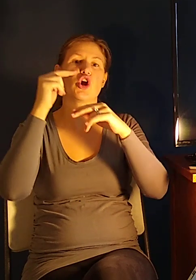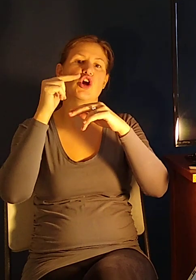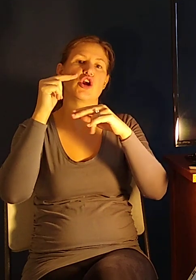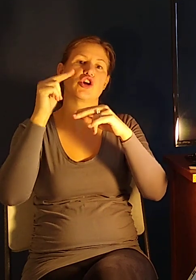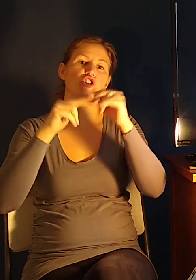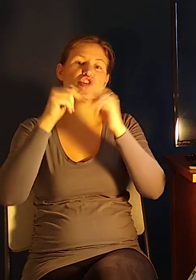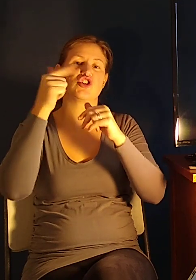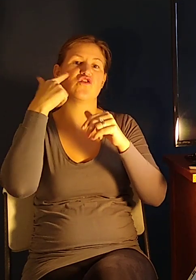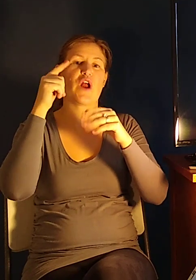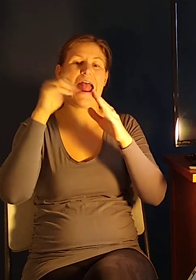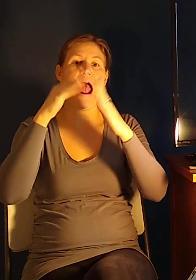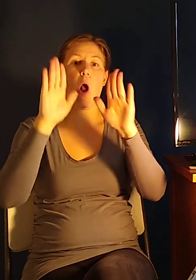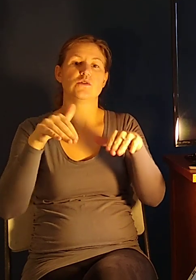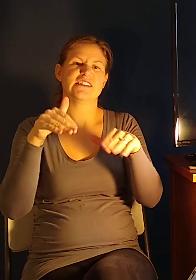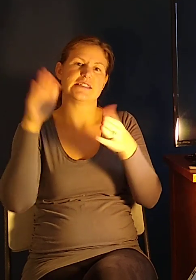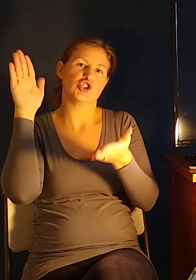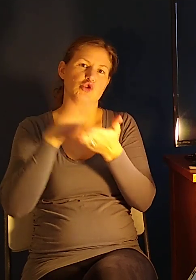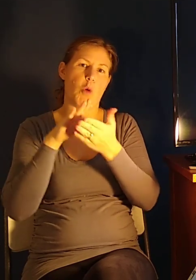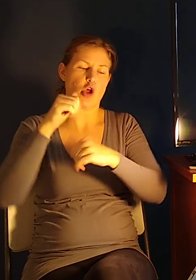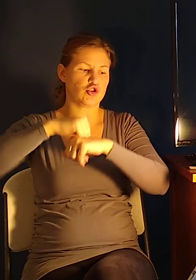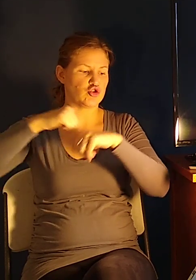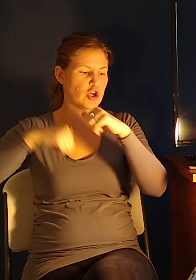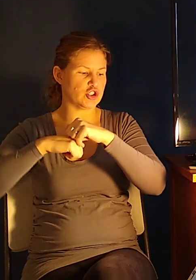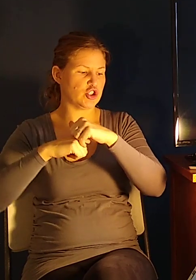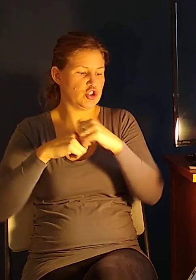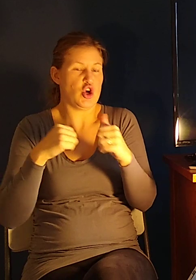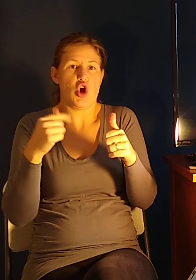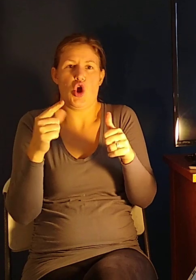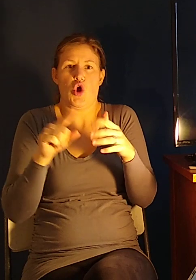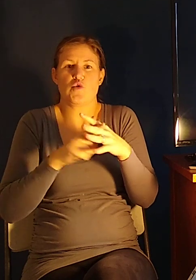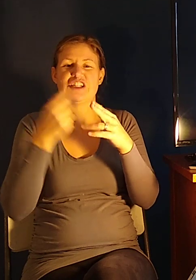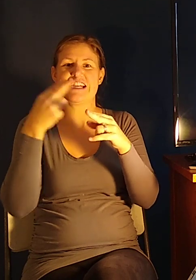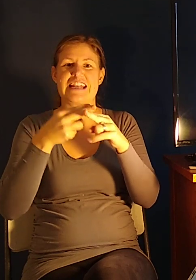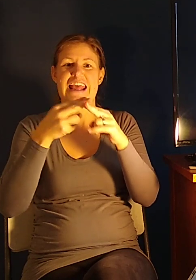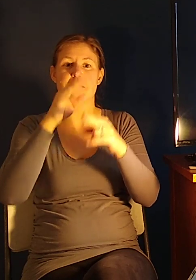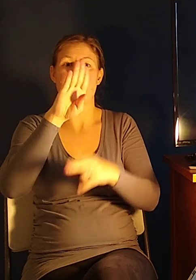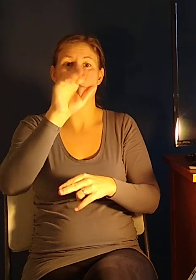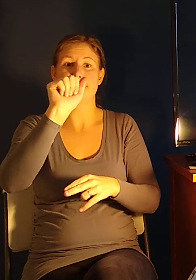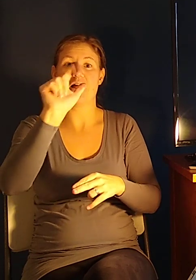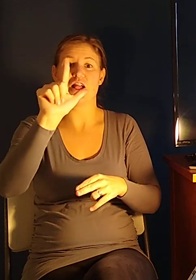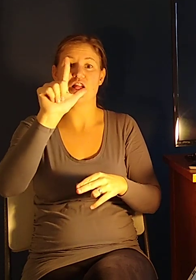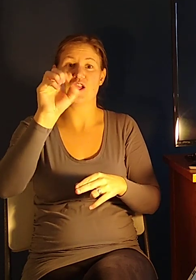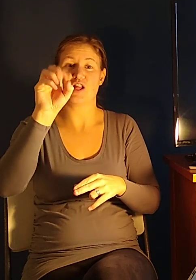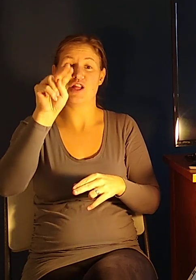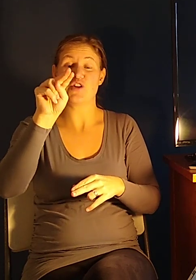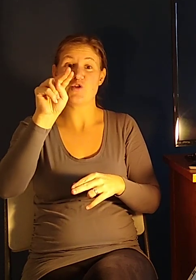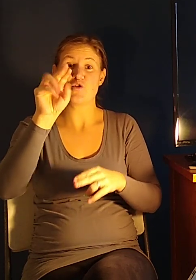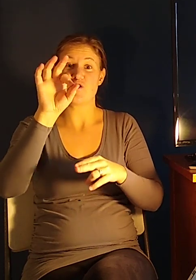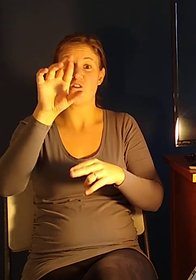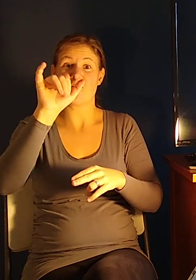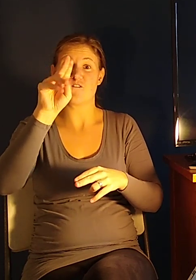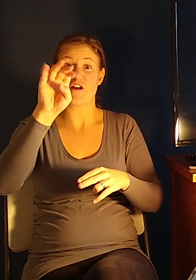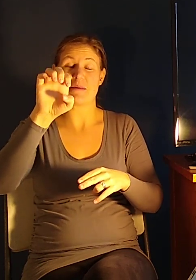small structures. Originally named balloon framing due to the preconceptions of old-timers who thought